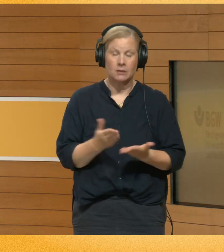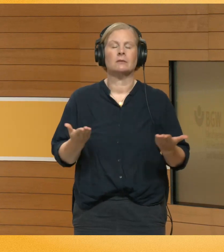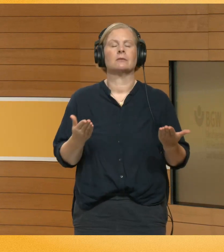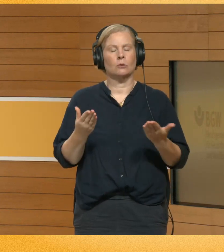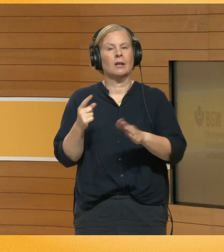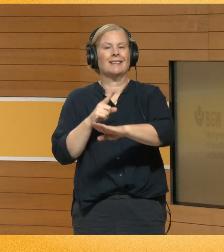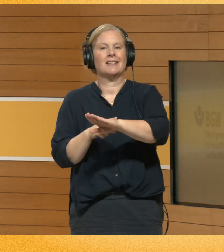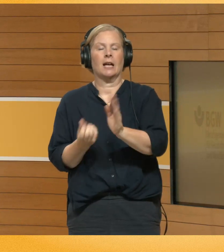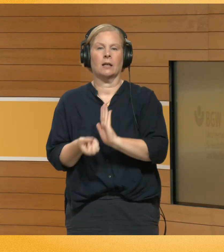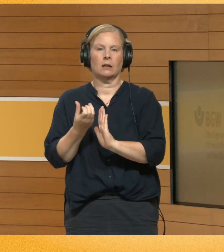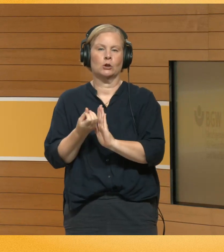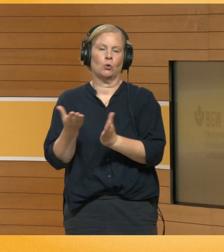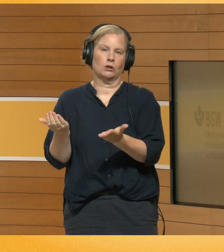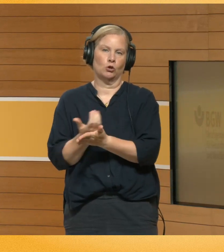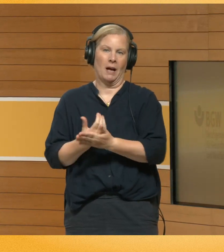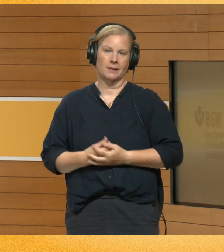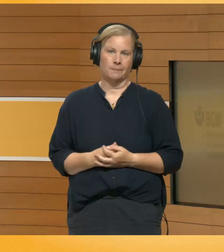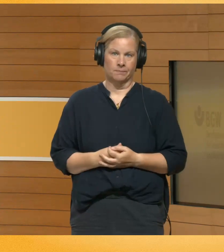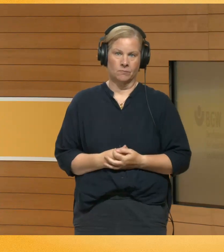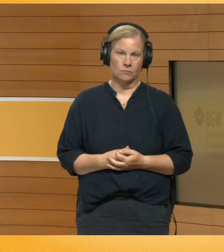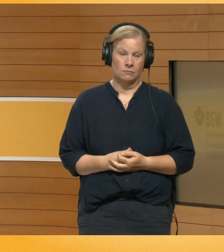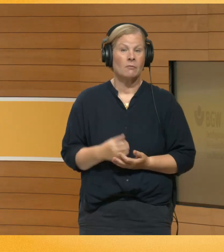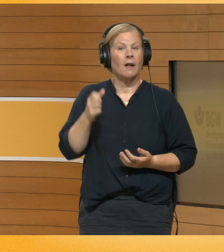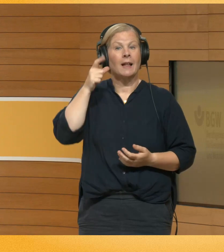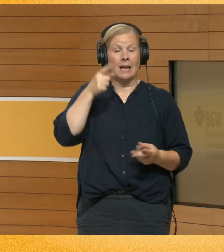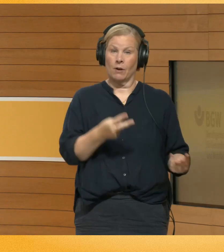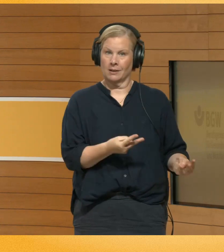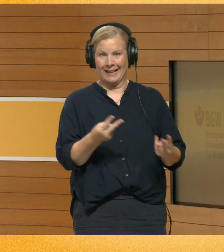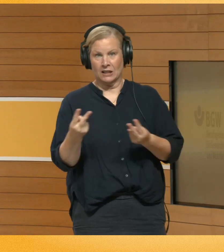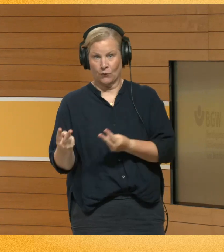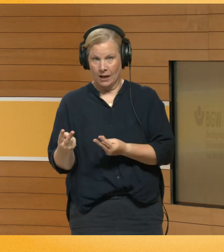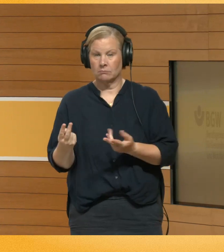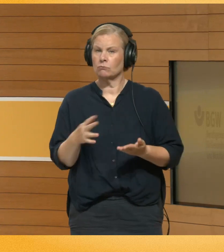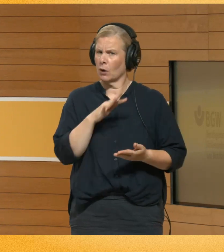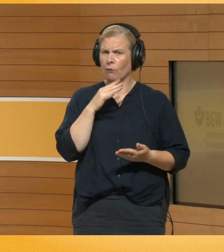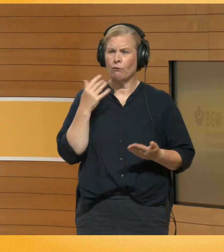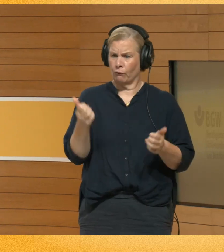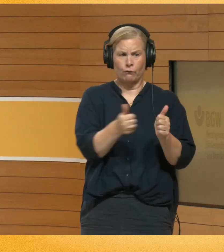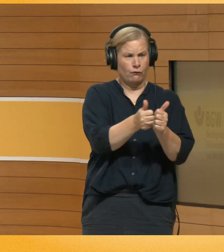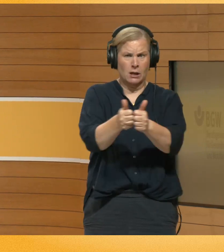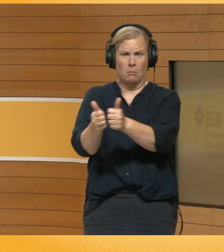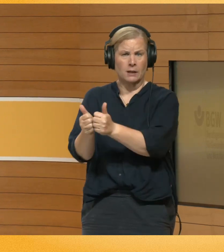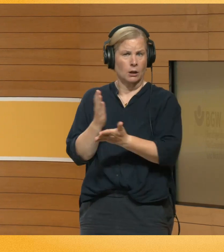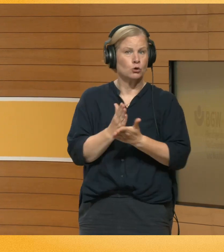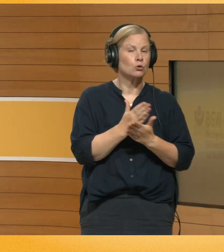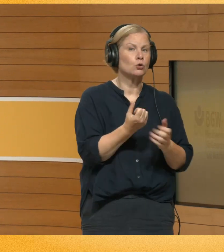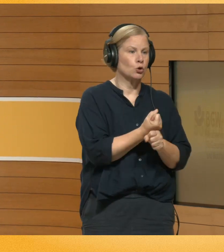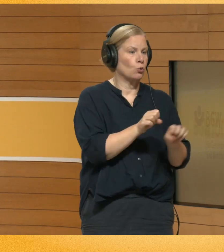You avoid the loss of know-how, and you save time and resources. The principle of the clever transfer is